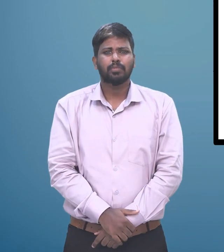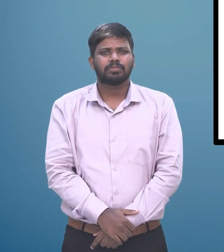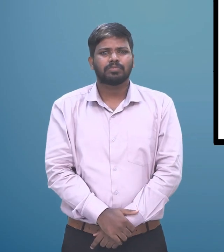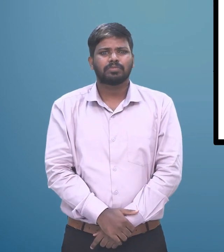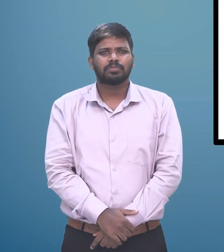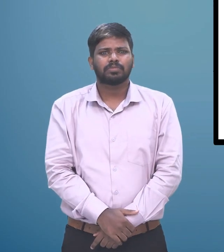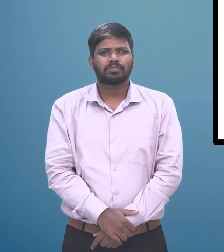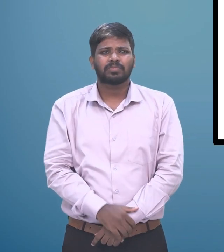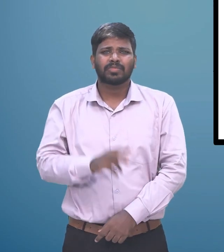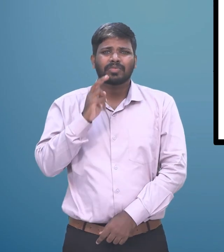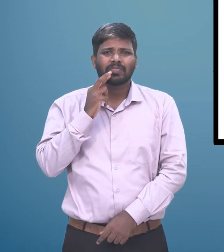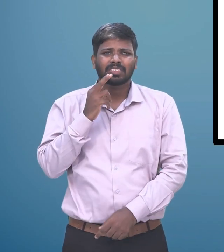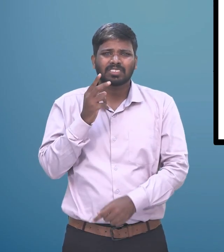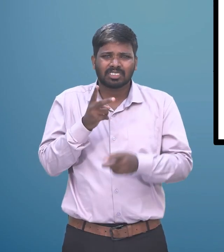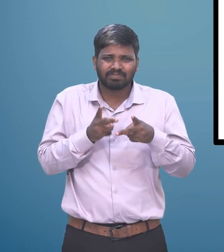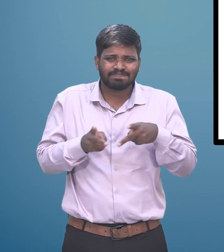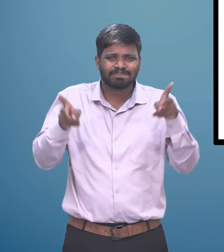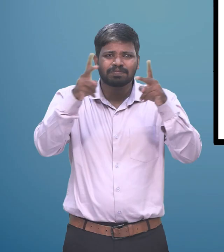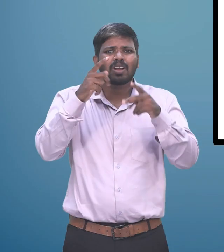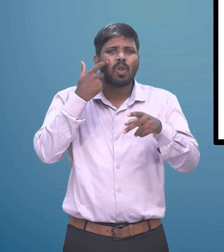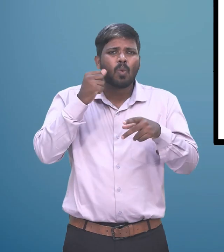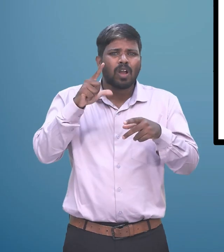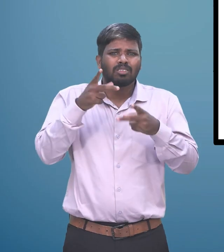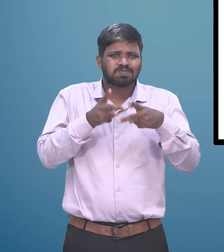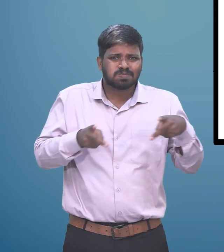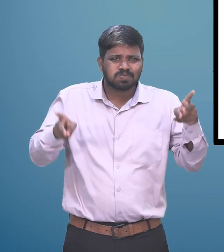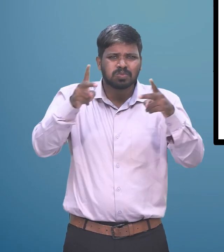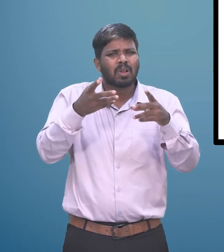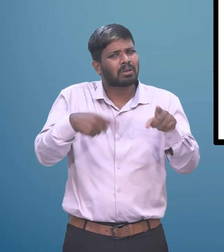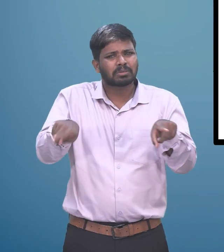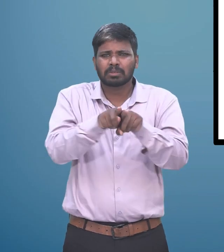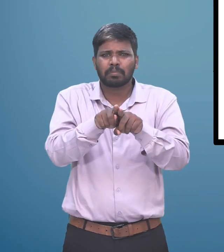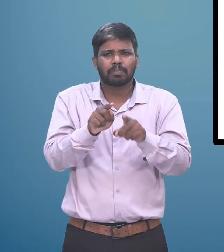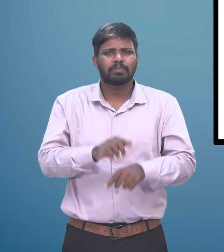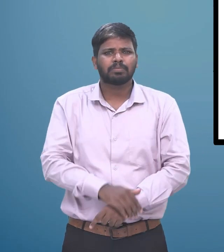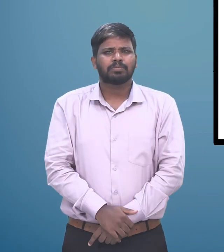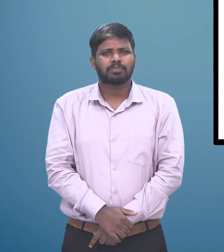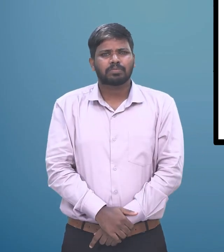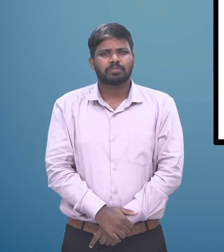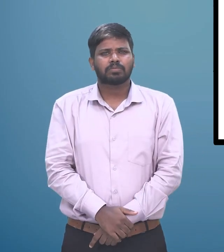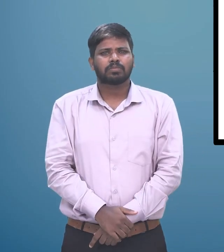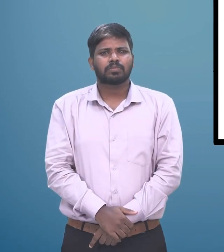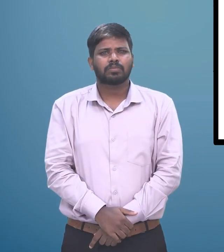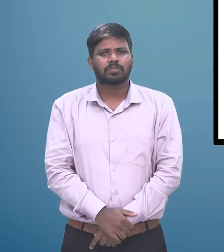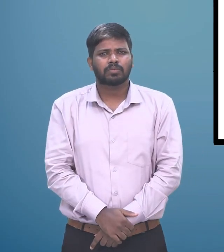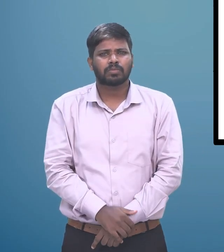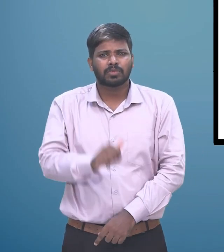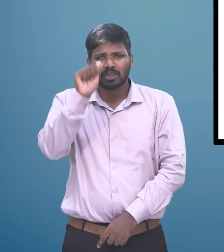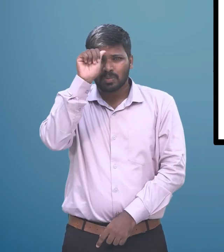We could continue this list with some common vegetables, common oils, etc. So we see how the same ingredients,